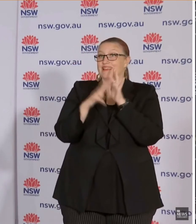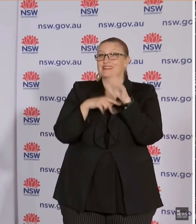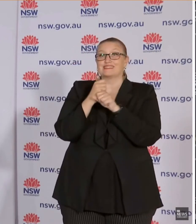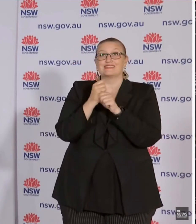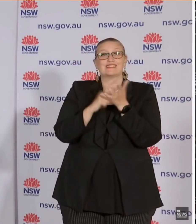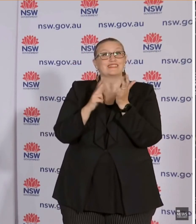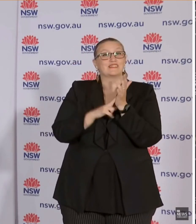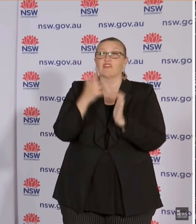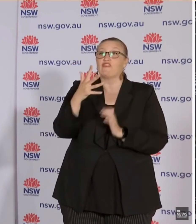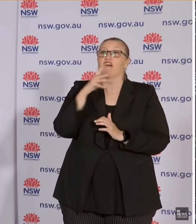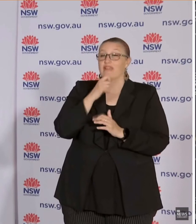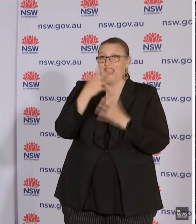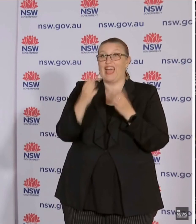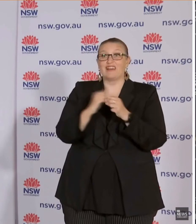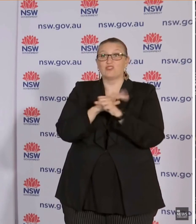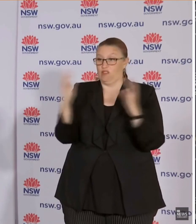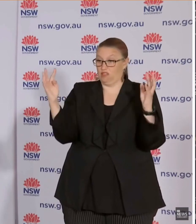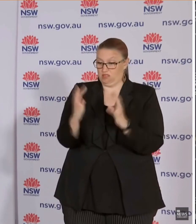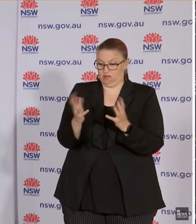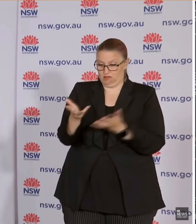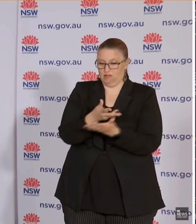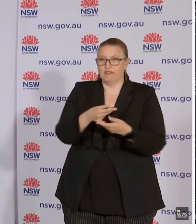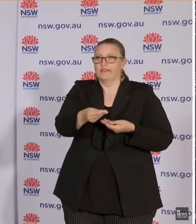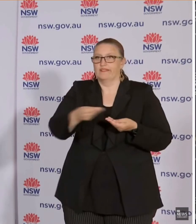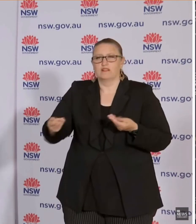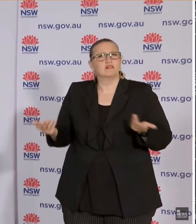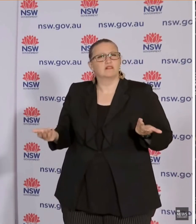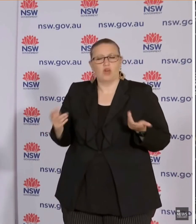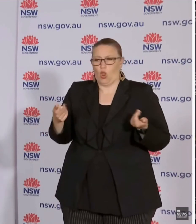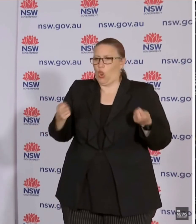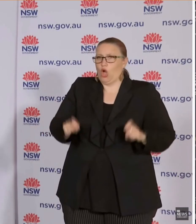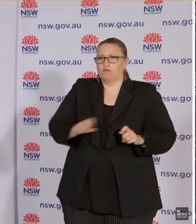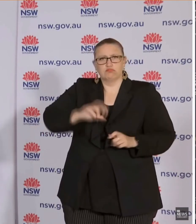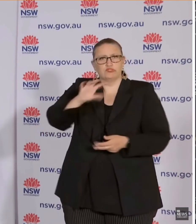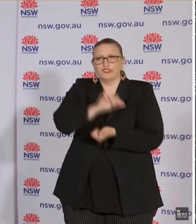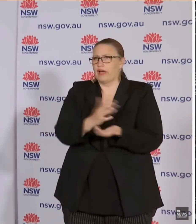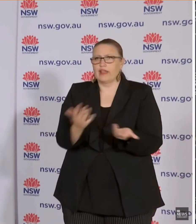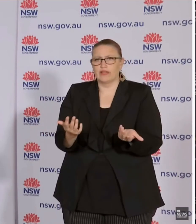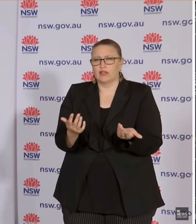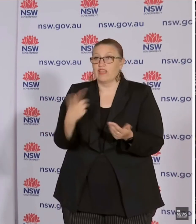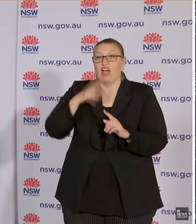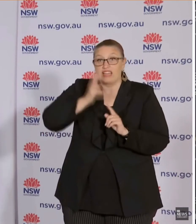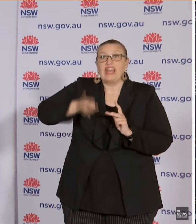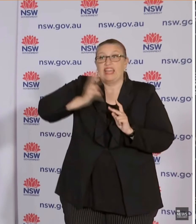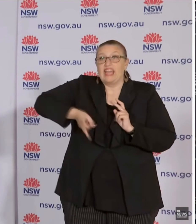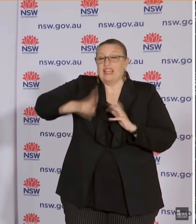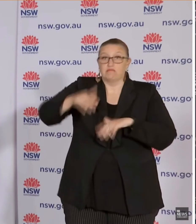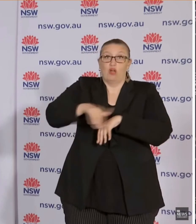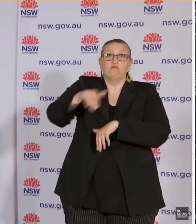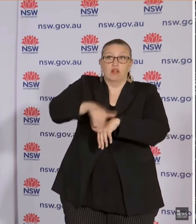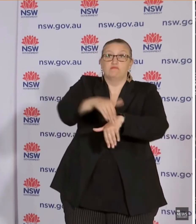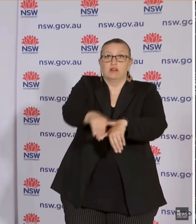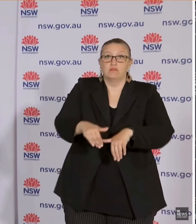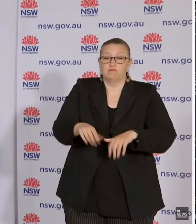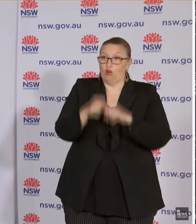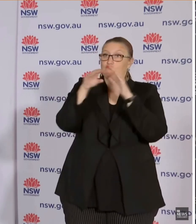Oh, yeah. Now, they haven't been locked away. They're back in the house. We know they've done the wrong thing a number of times and possibly could do it again. Still no